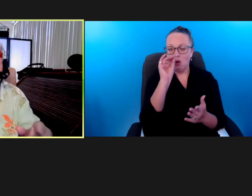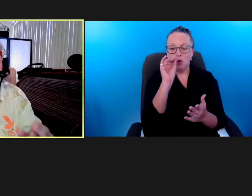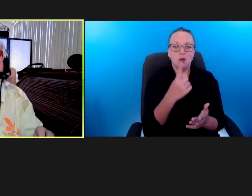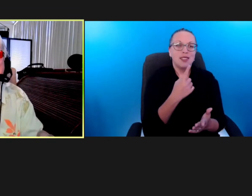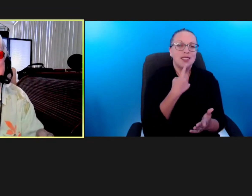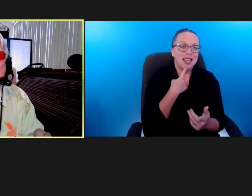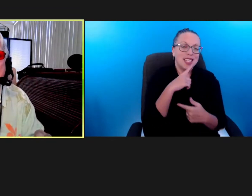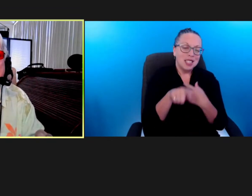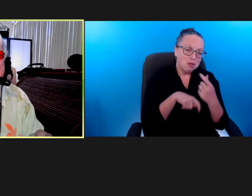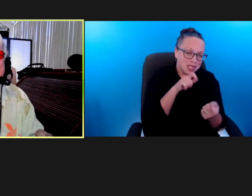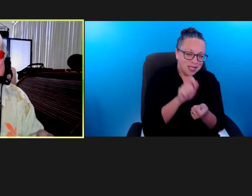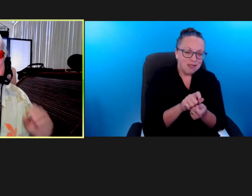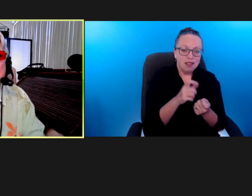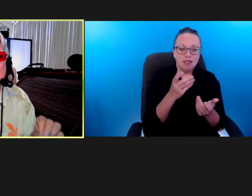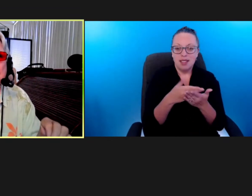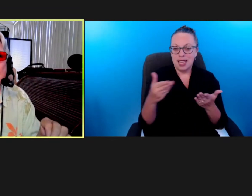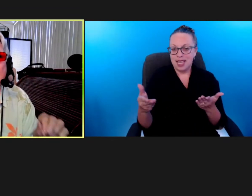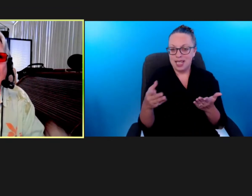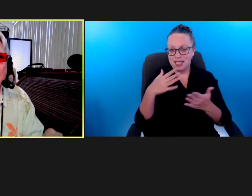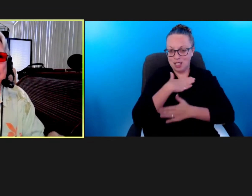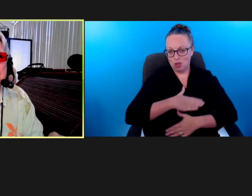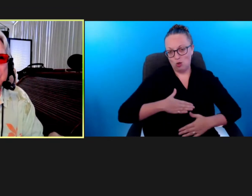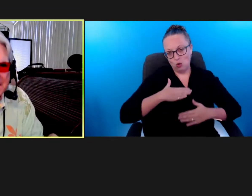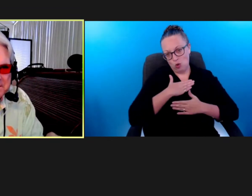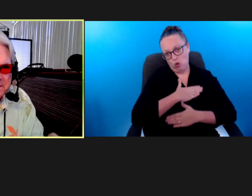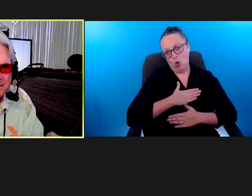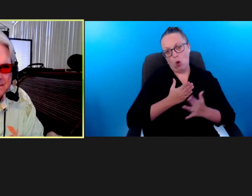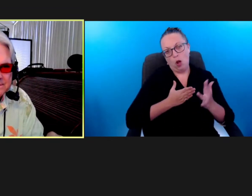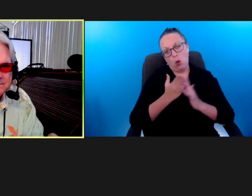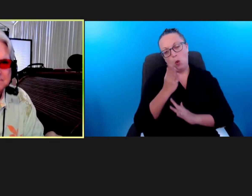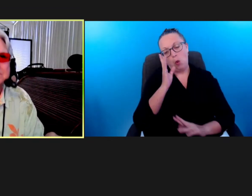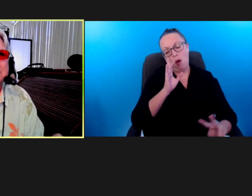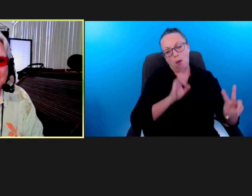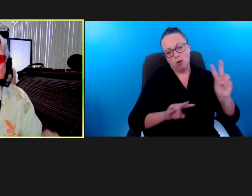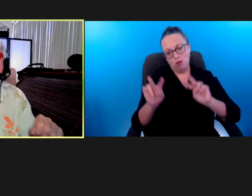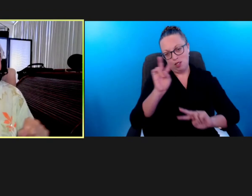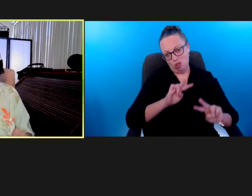things that give you pleasure through observation.